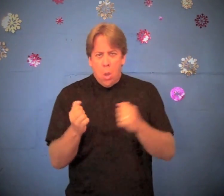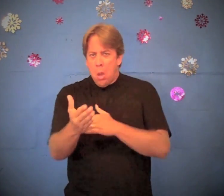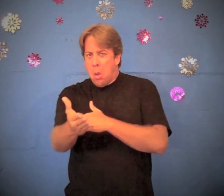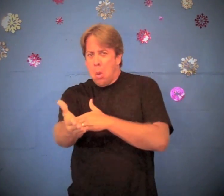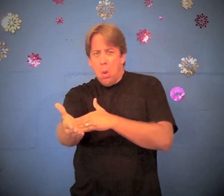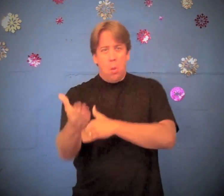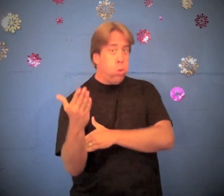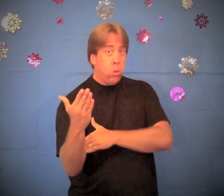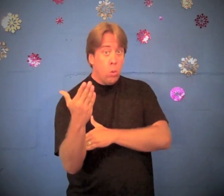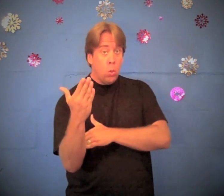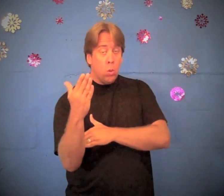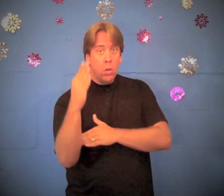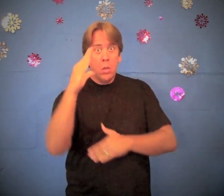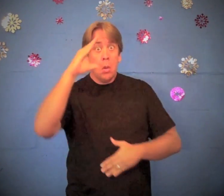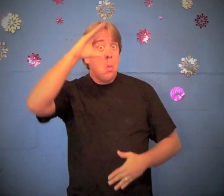One winter morning,